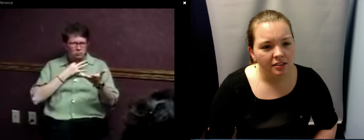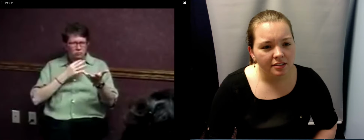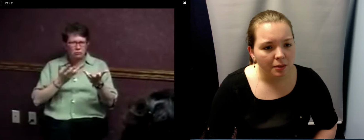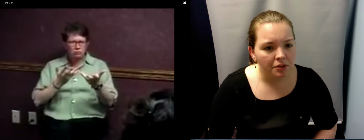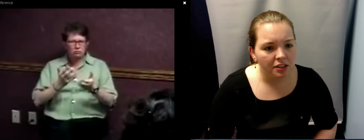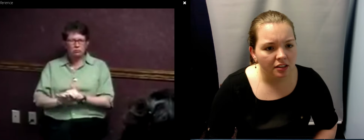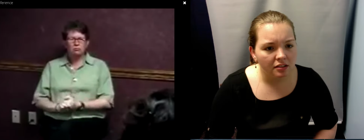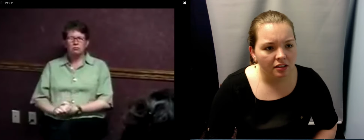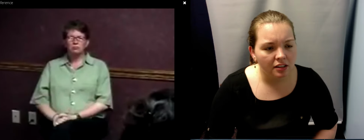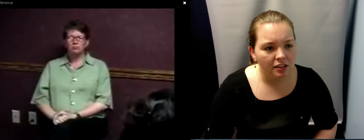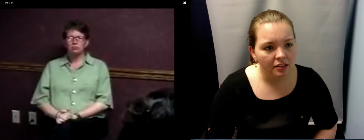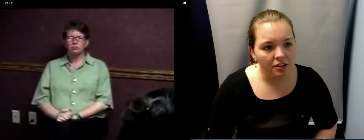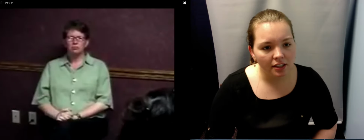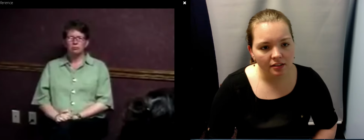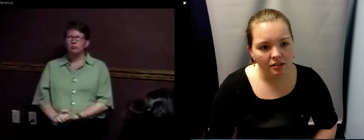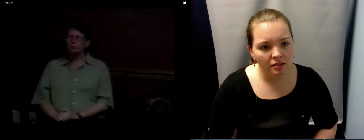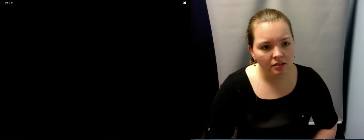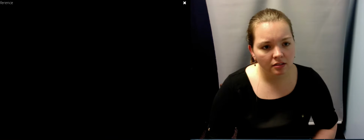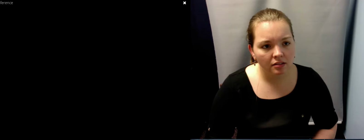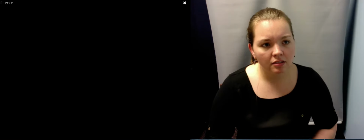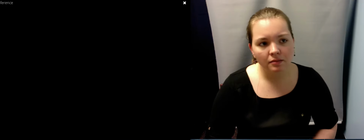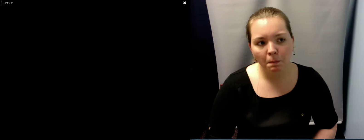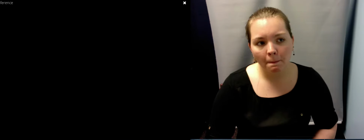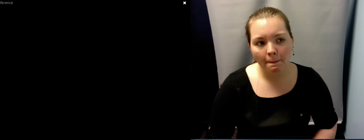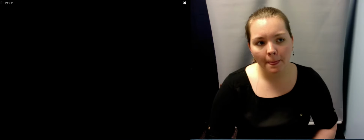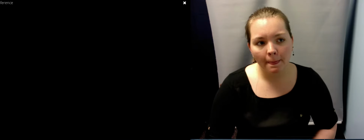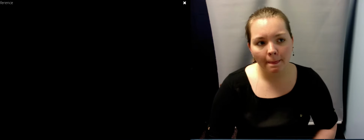Is it separate than the English classes?